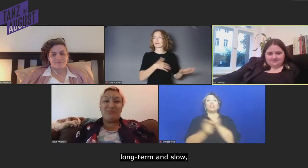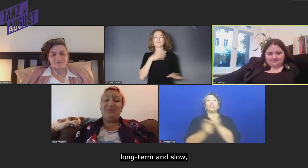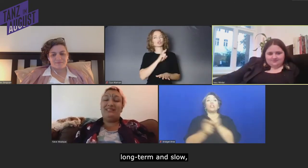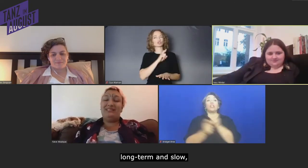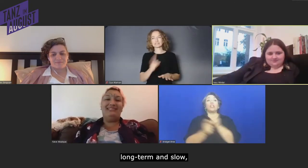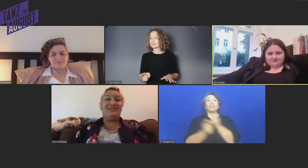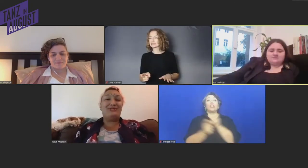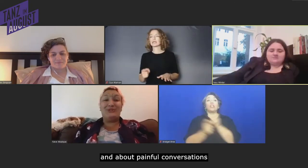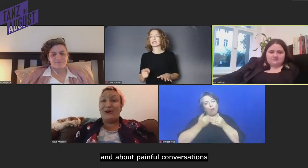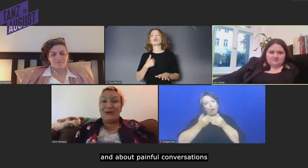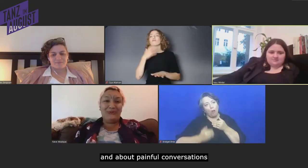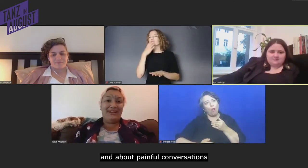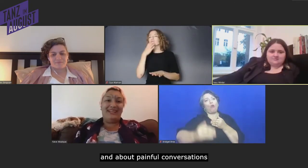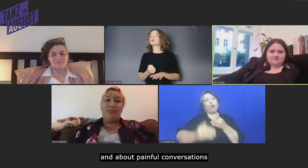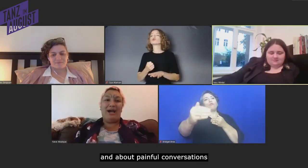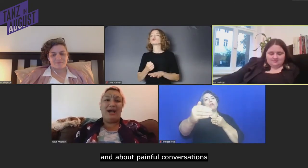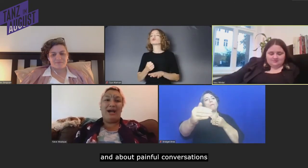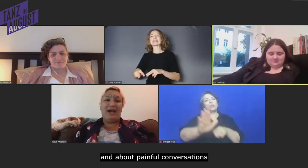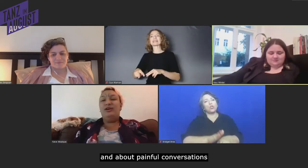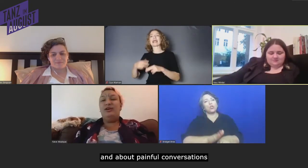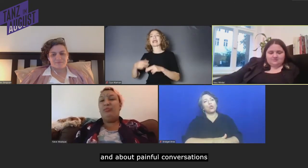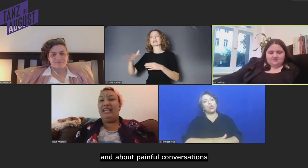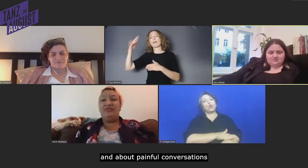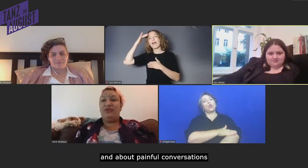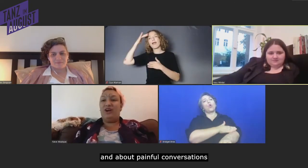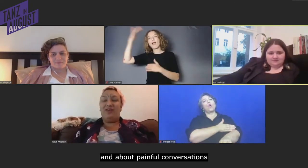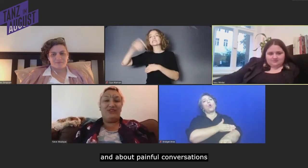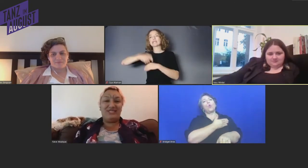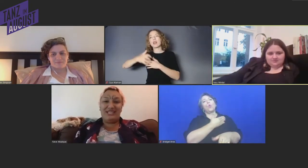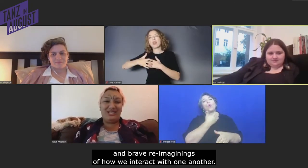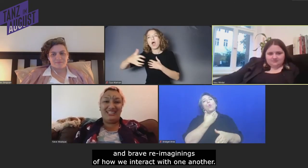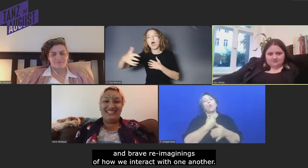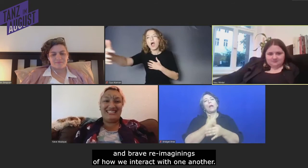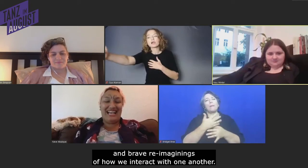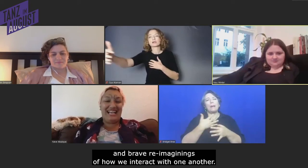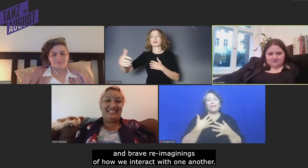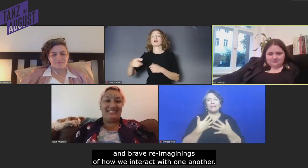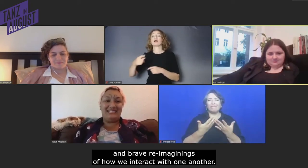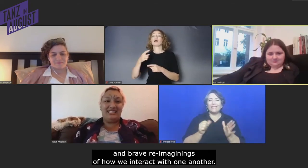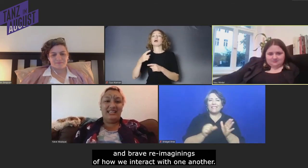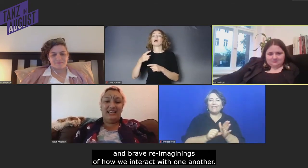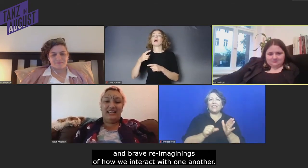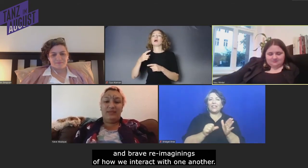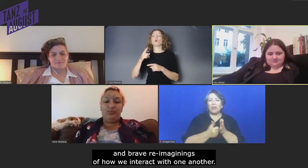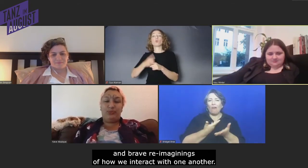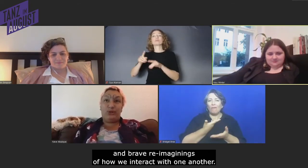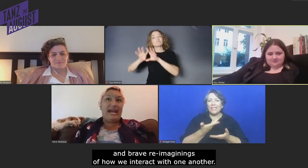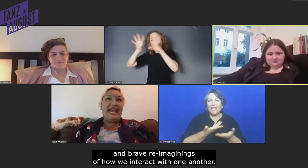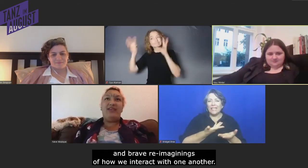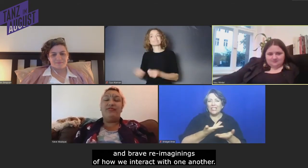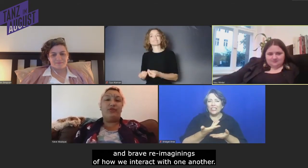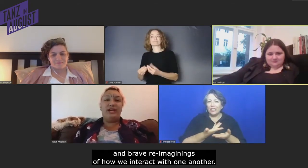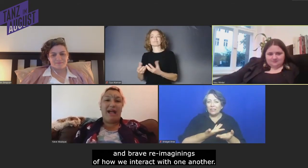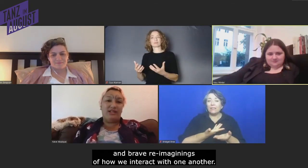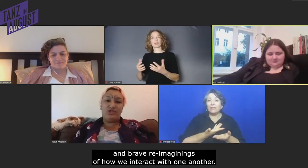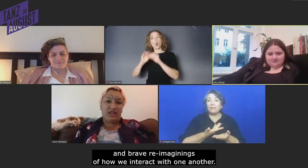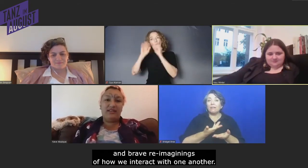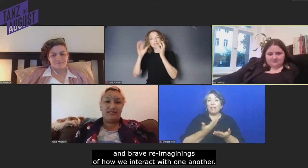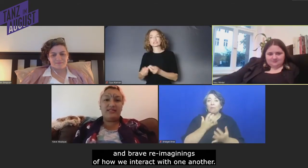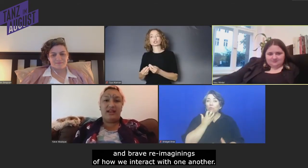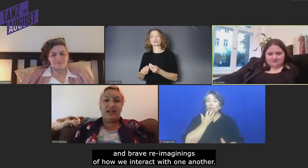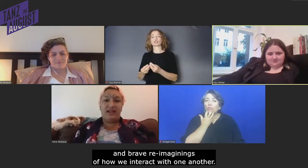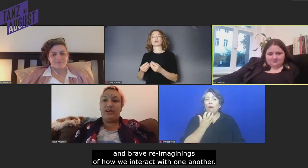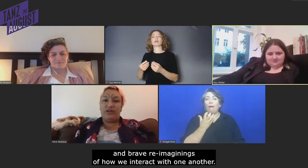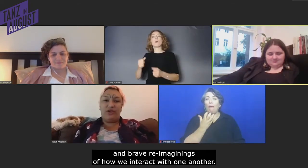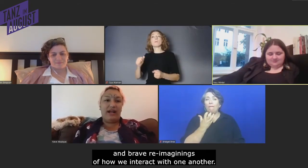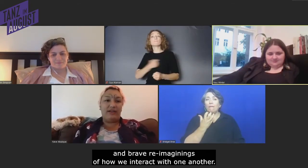long-term and slow and about painful conversations and brave reimaginings